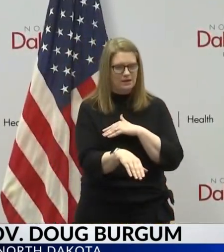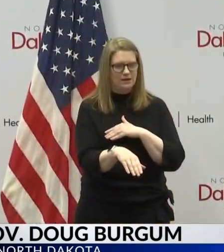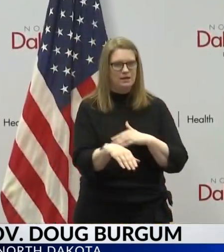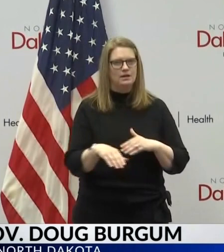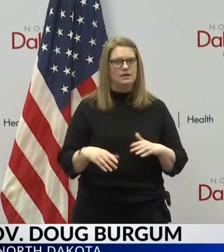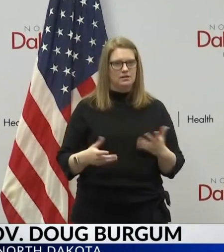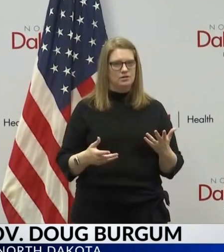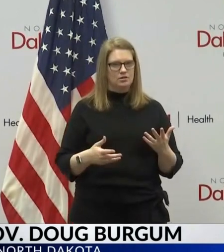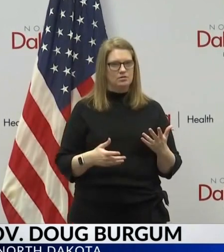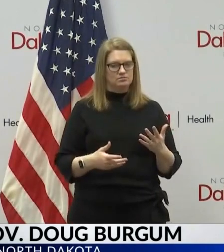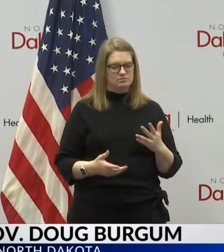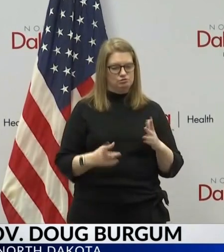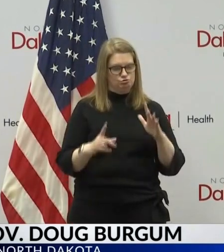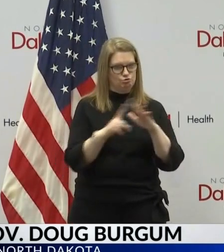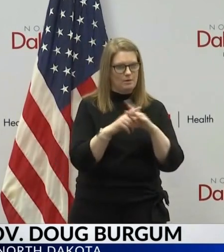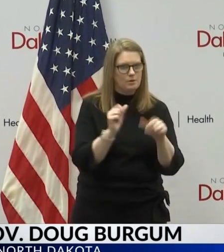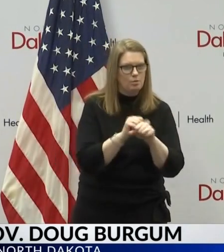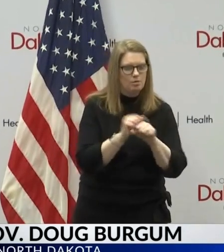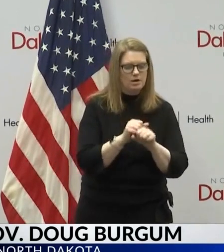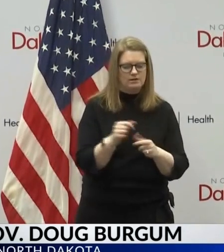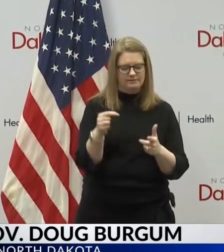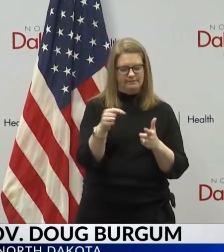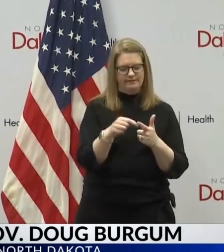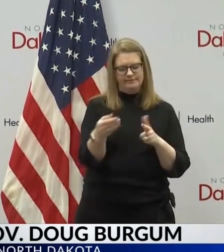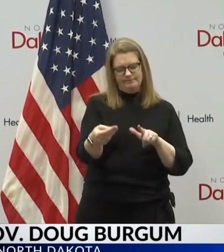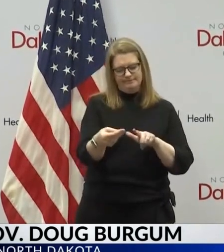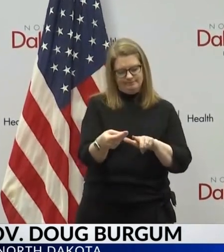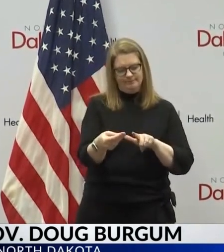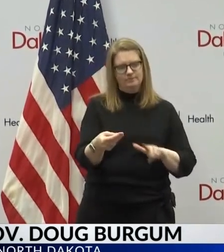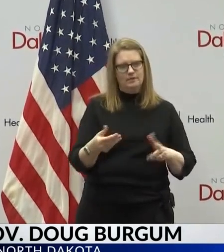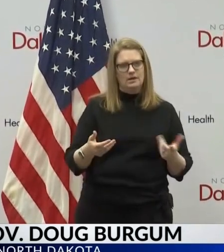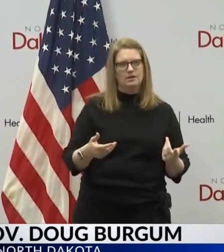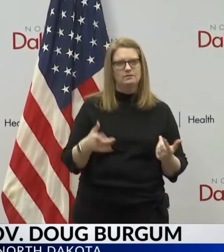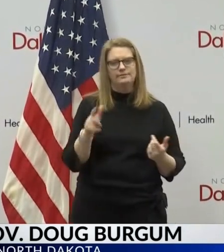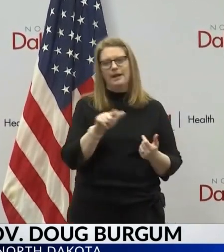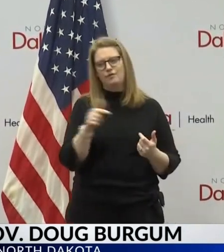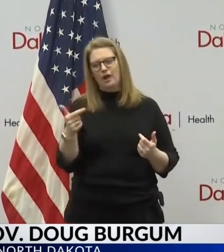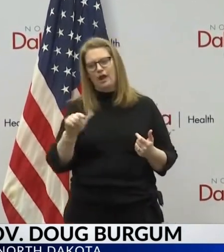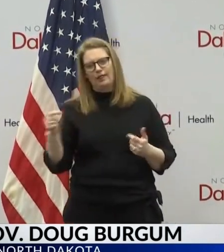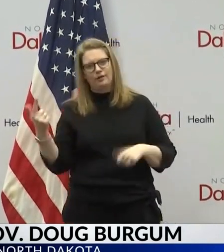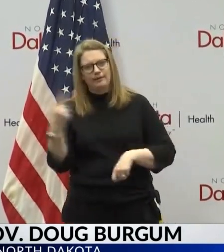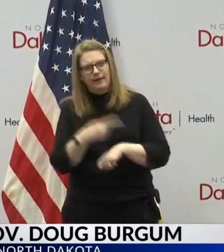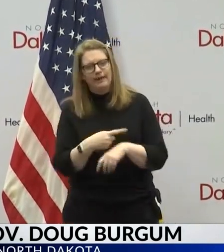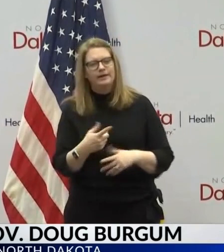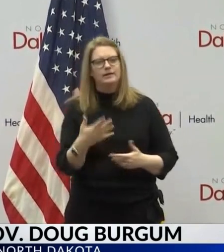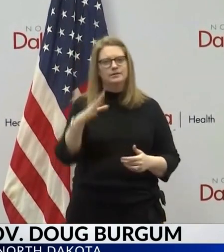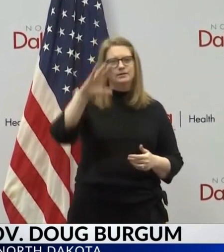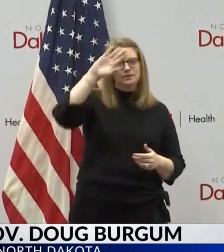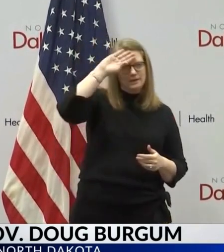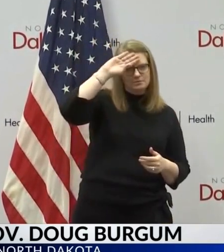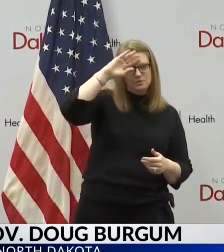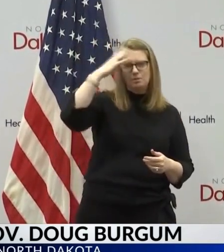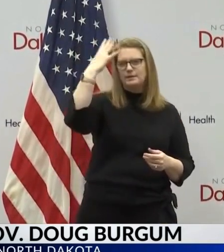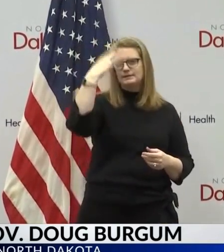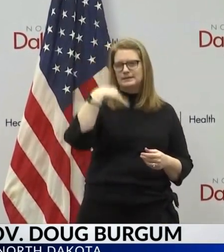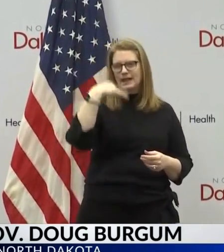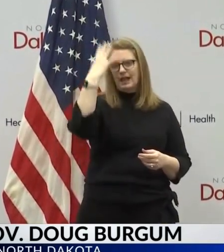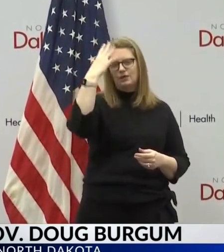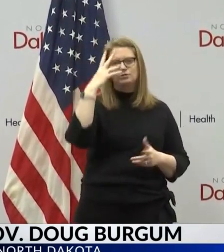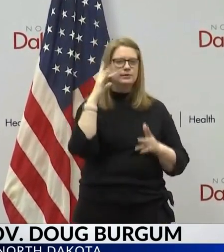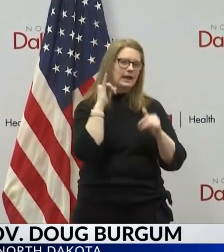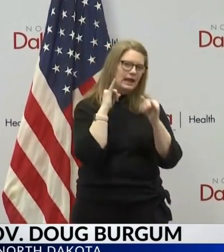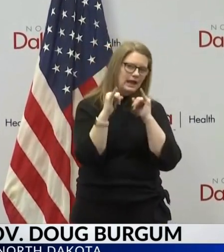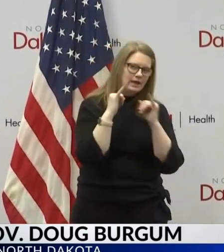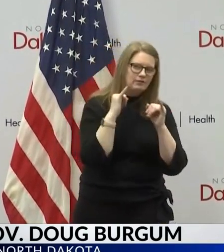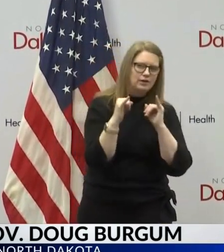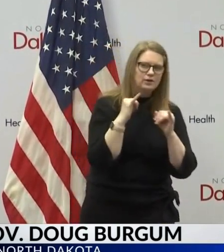the plant. And then you might, on every other day, you're checking, temperatures with the scanners and doing interviews